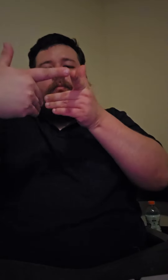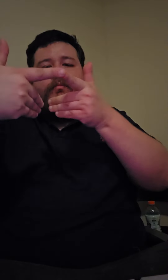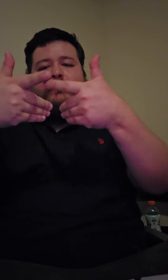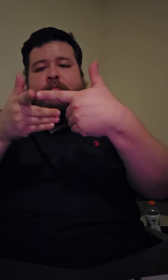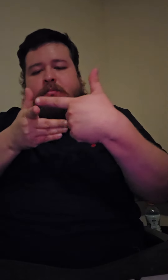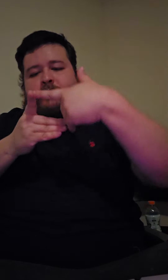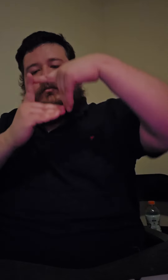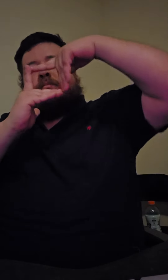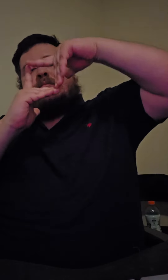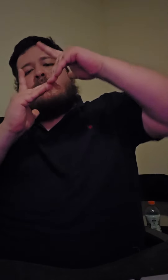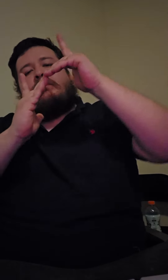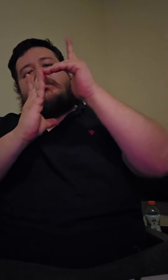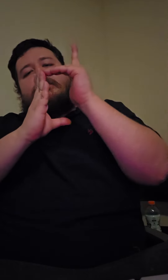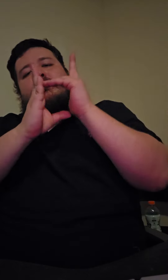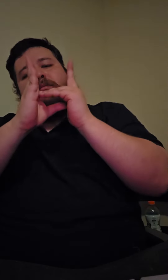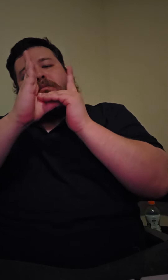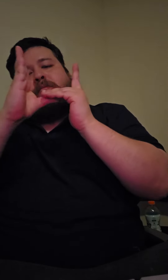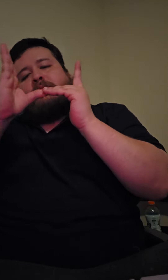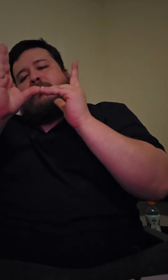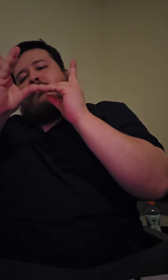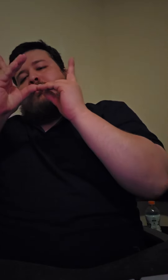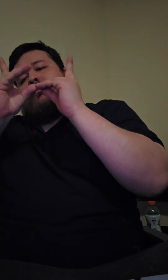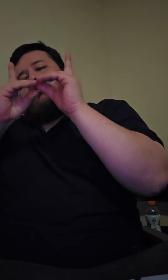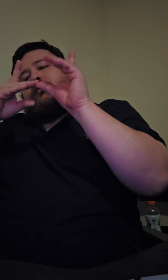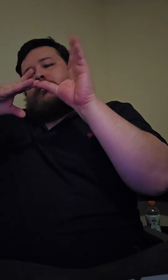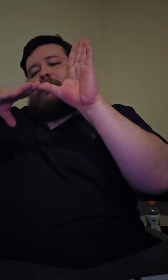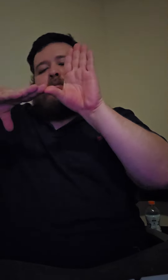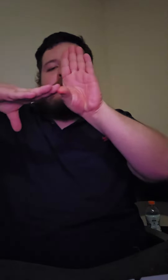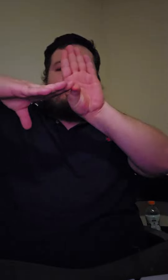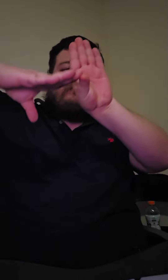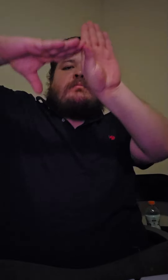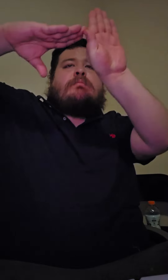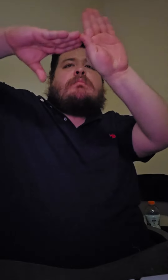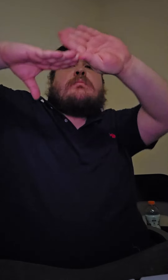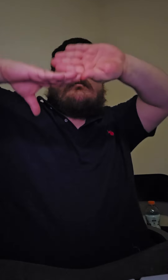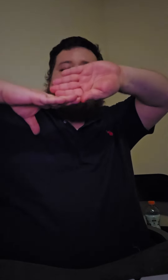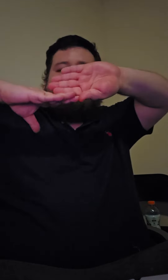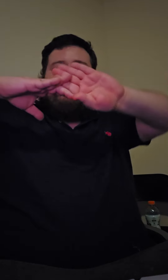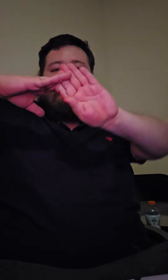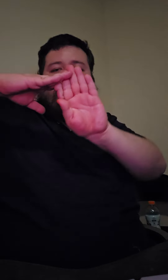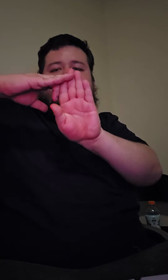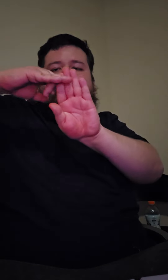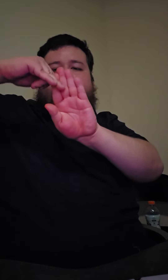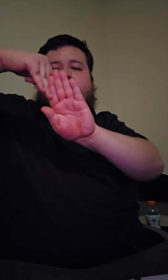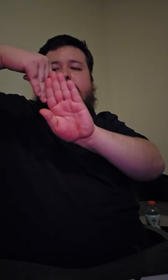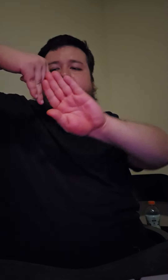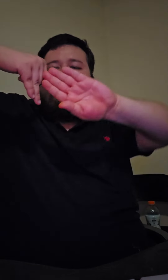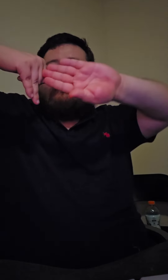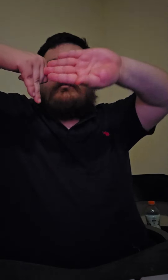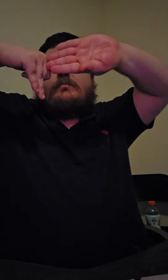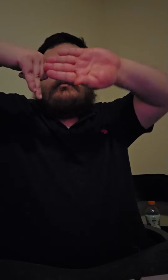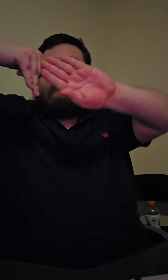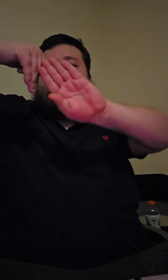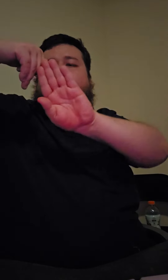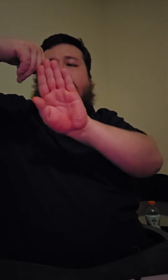whiter, tonight I need fuckin' hair, excuse the swag, I'm tryin' to tone it down, down like Jenny Crab, fresh and deaf, and I guess we lookin' like